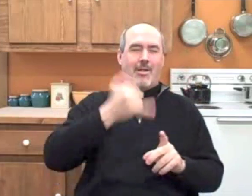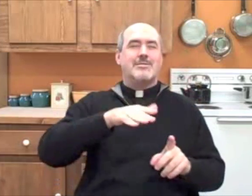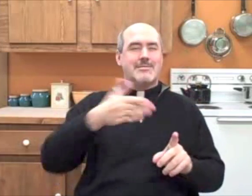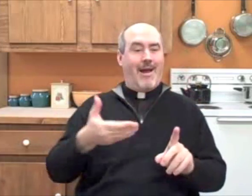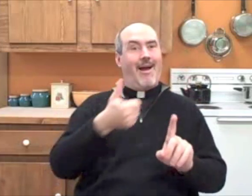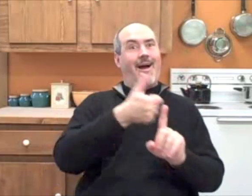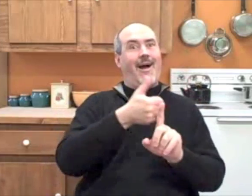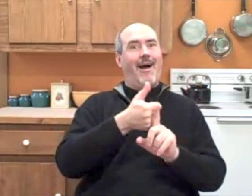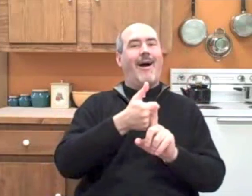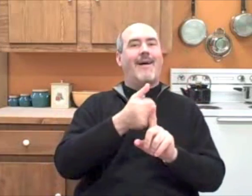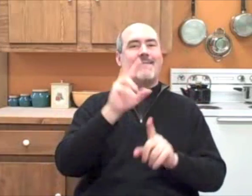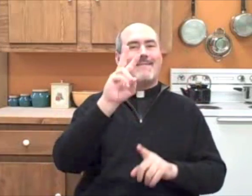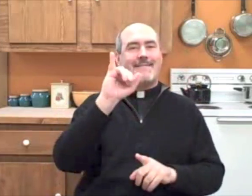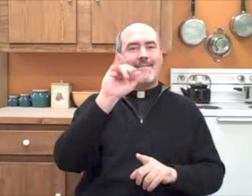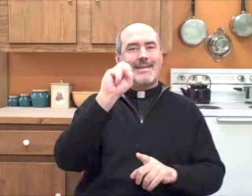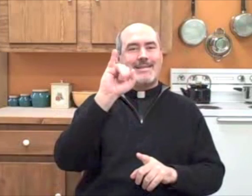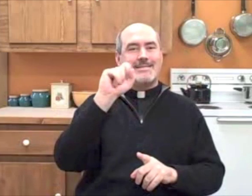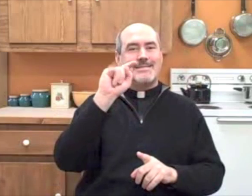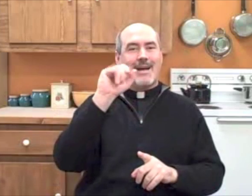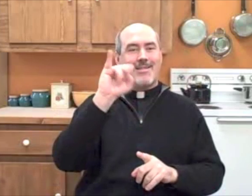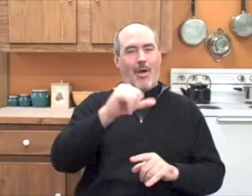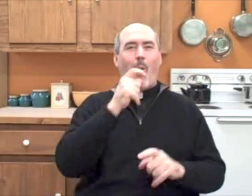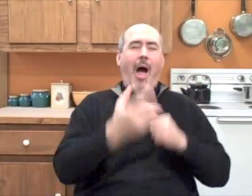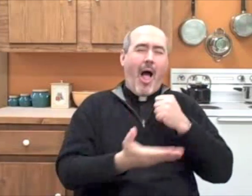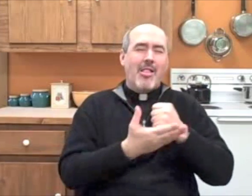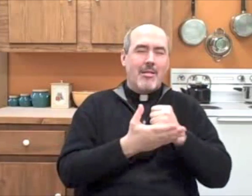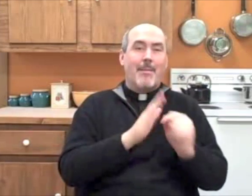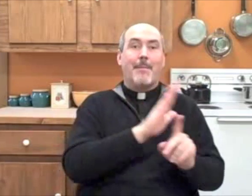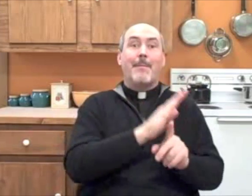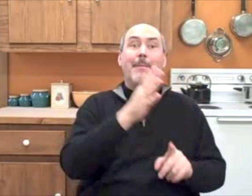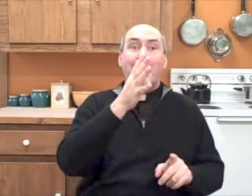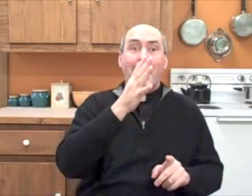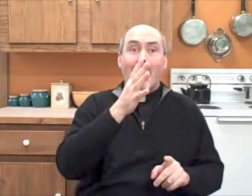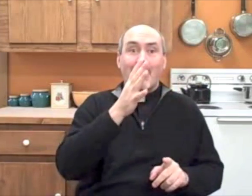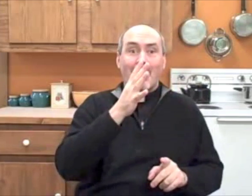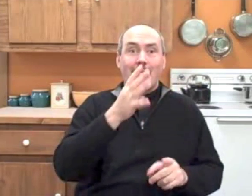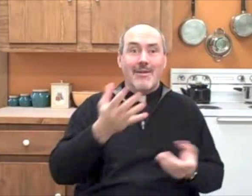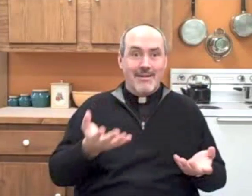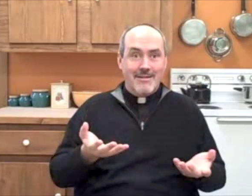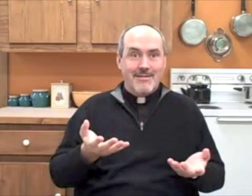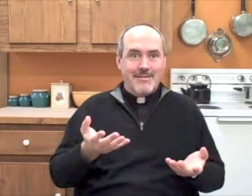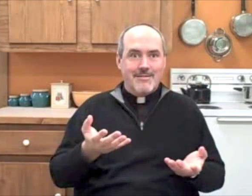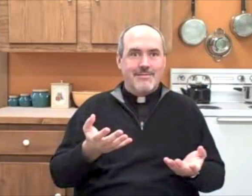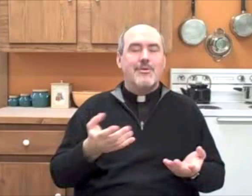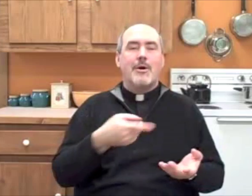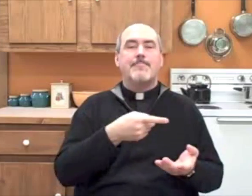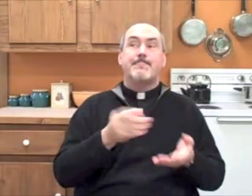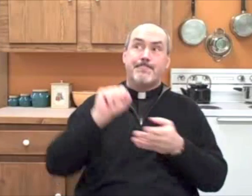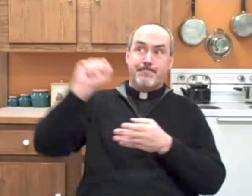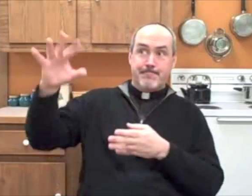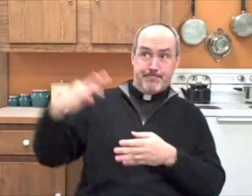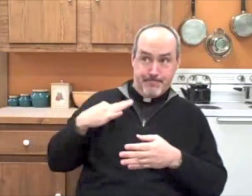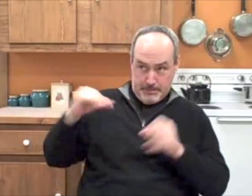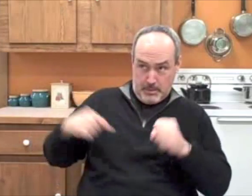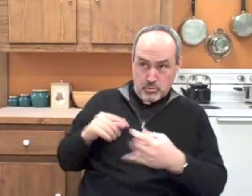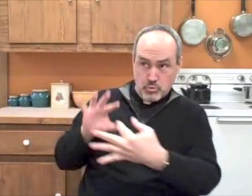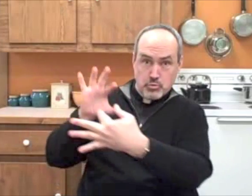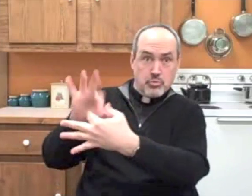She decided she then wanted to join the same order as her favorite aunt, the Visitation order. So she put in